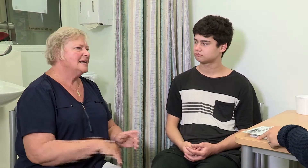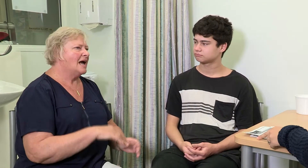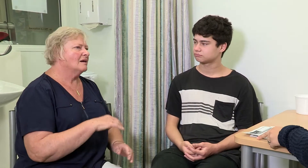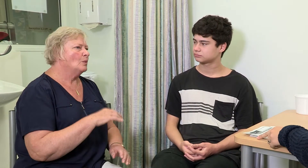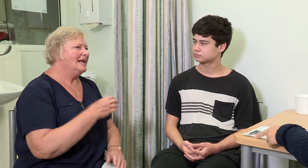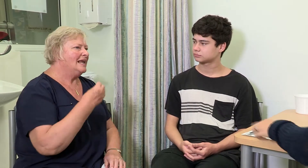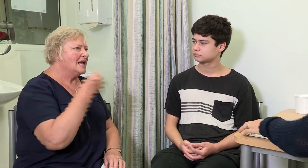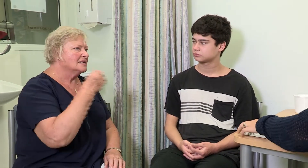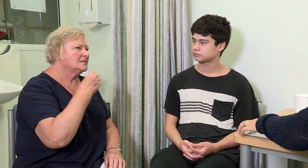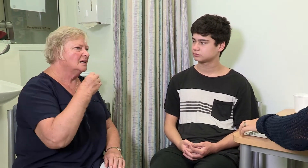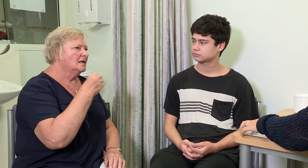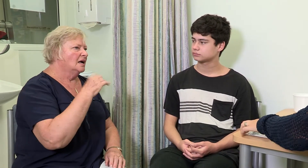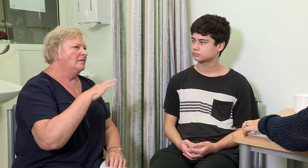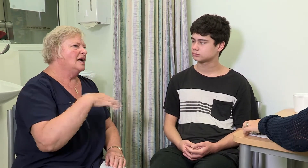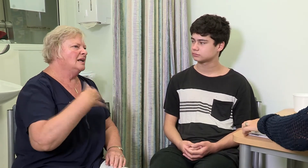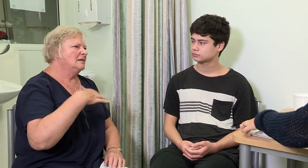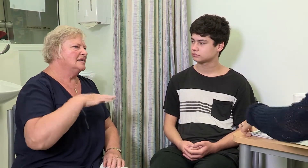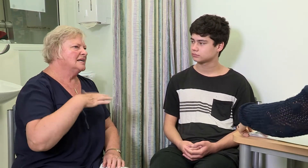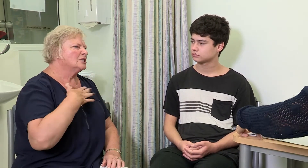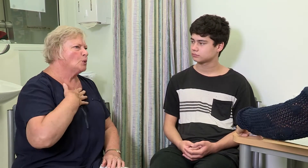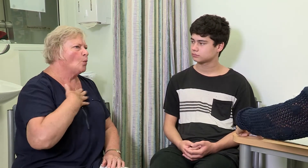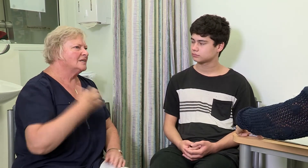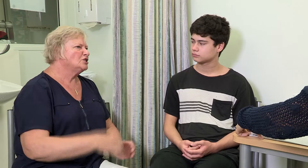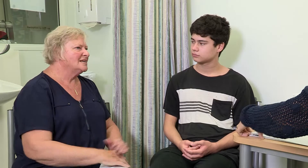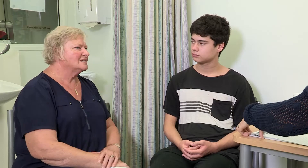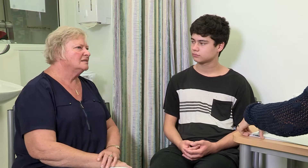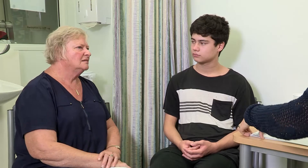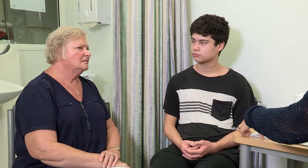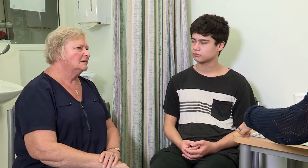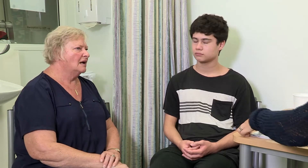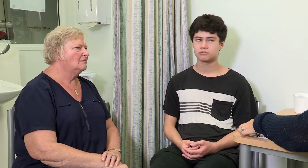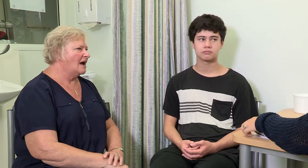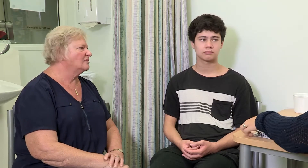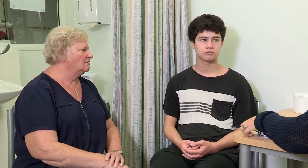He said that when he eats, he gets sore with his chest.